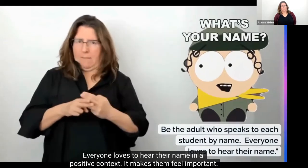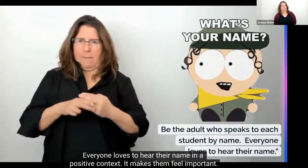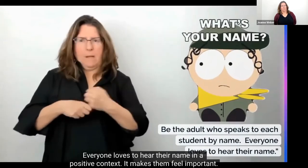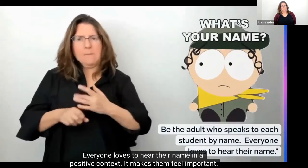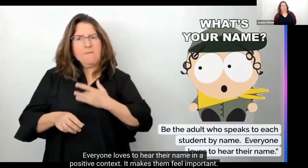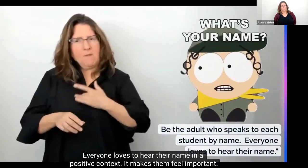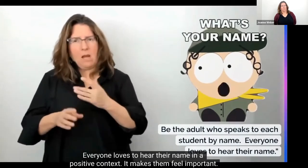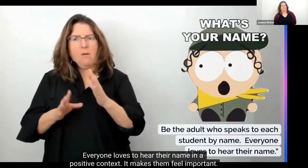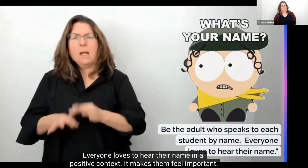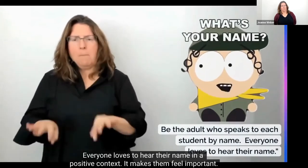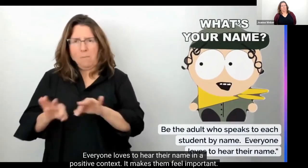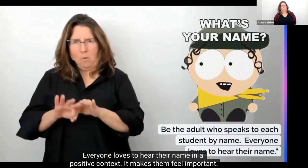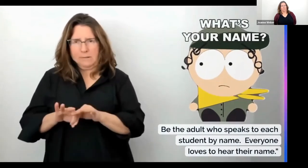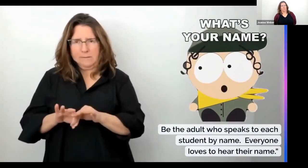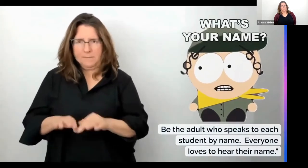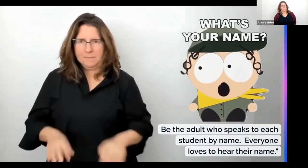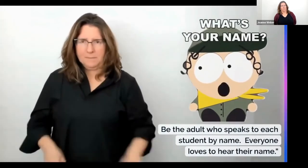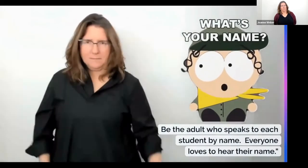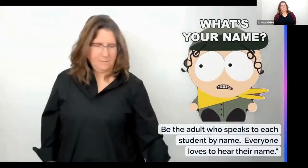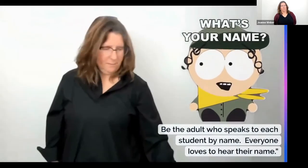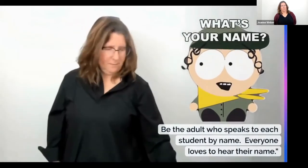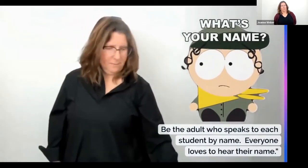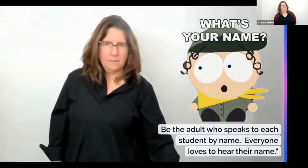context. It makes them feel important.